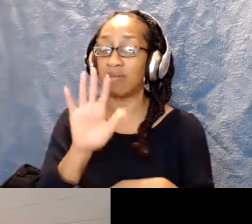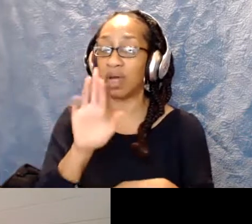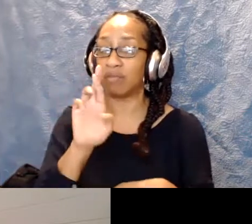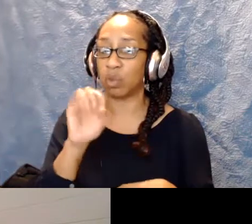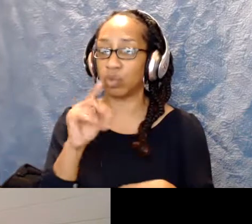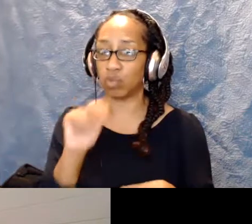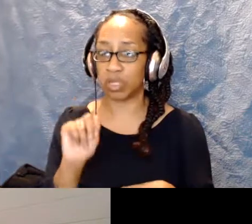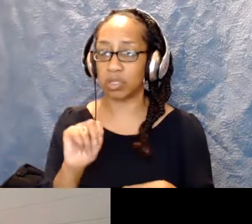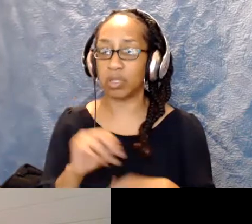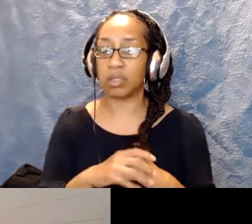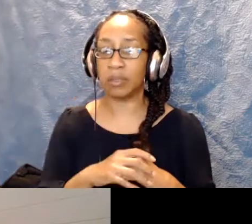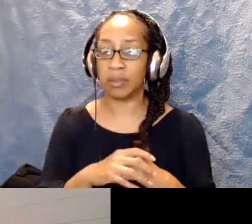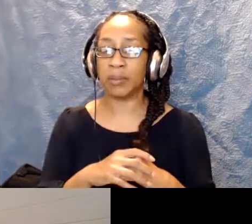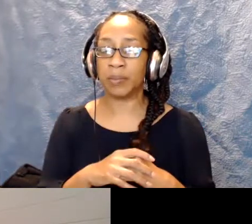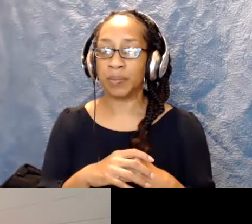and Canton.